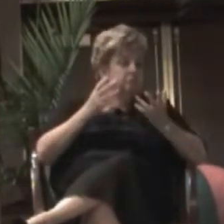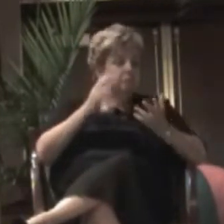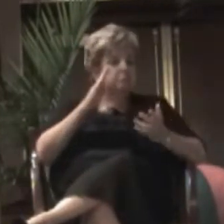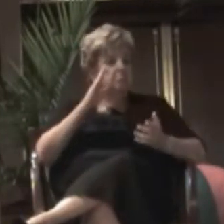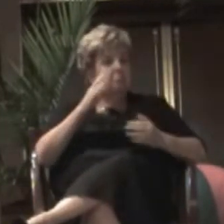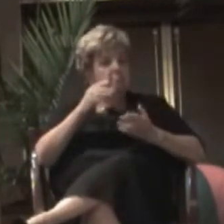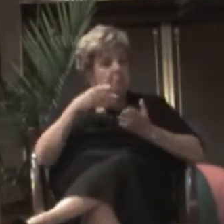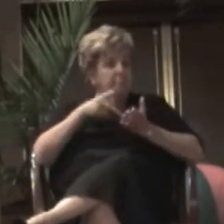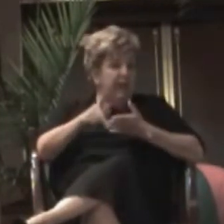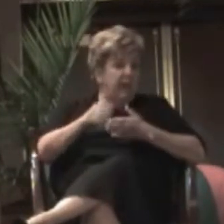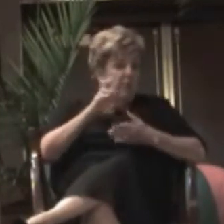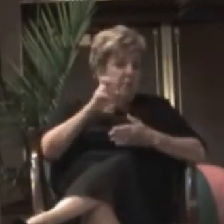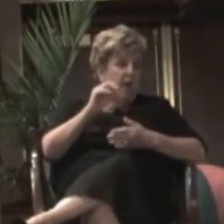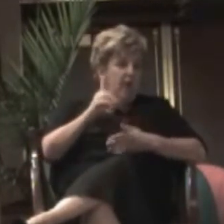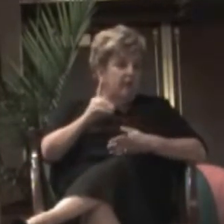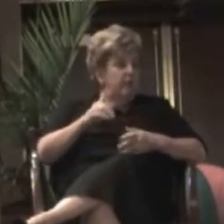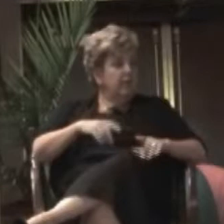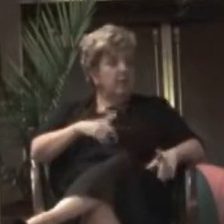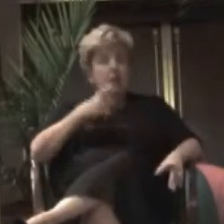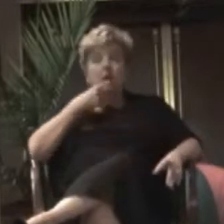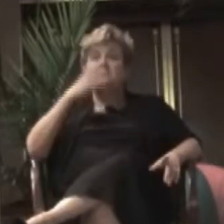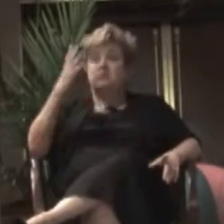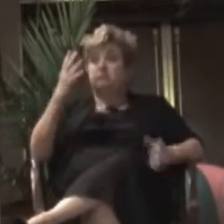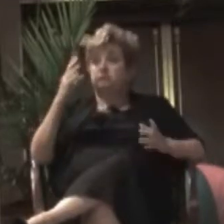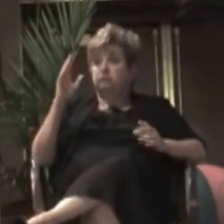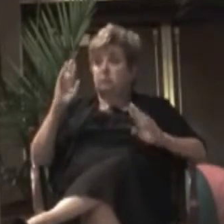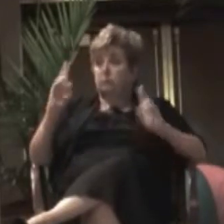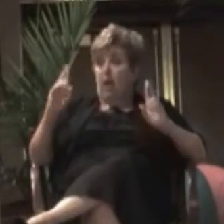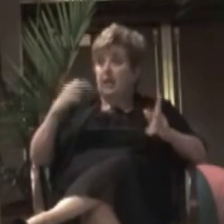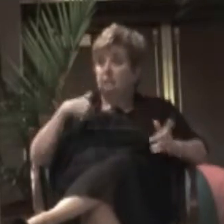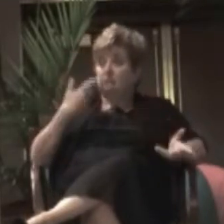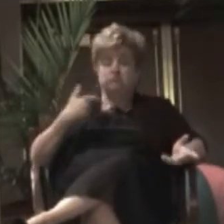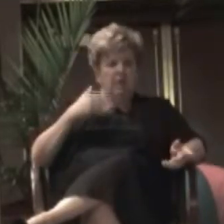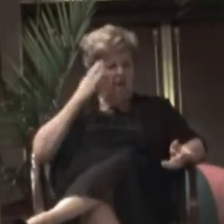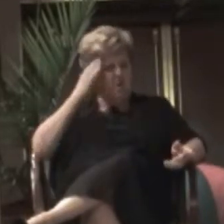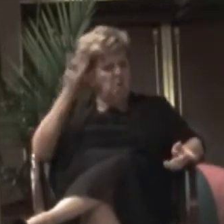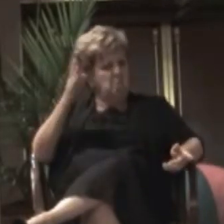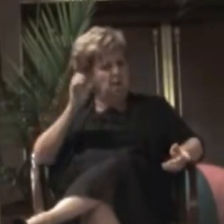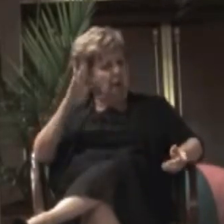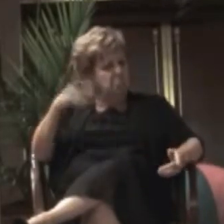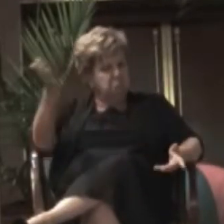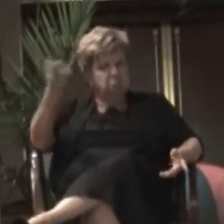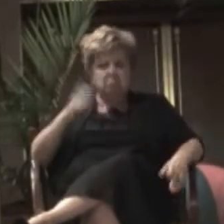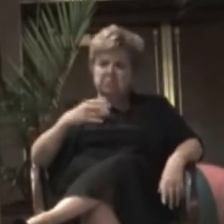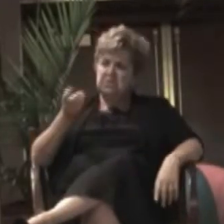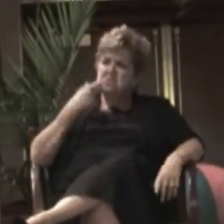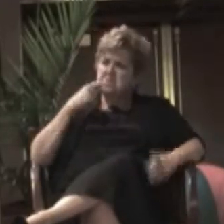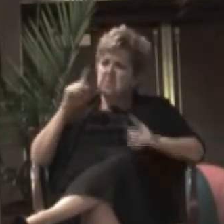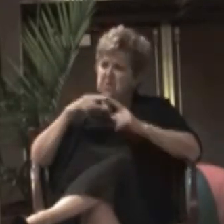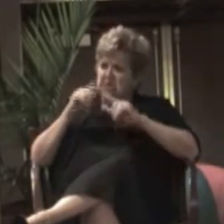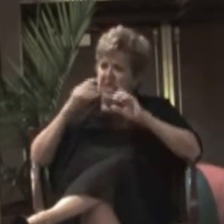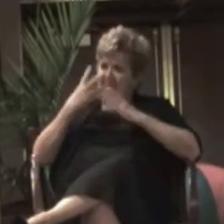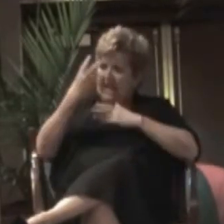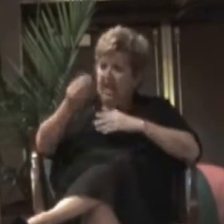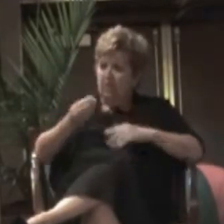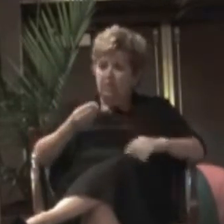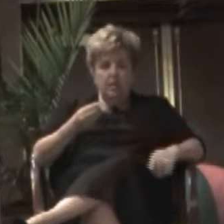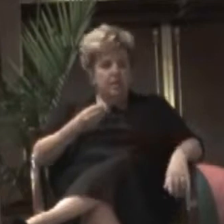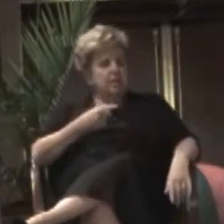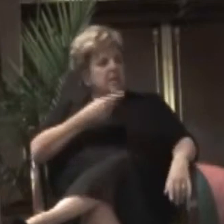I was up at the bar, and I said, "Hey, guys, when can I get out?" I knew him. And he said, he just looked at me. He said, "I hope never," and walked